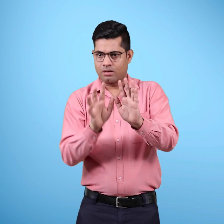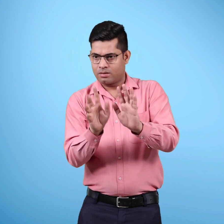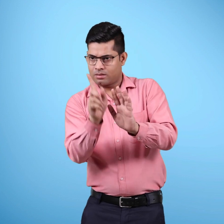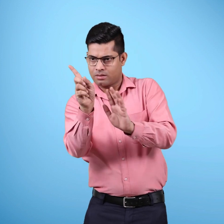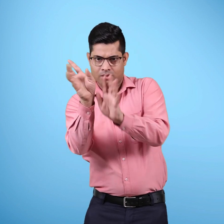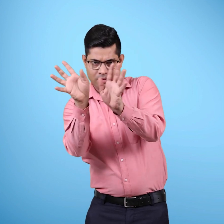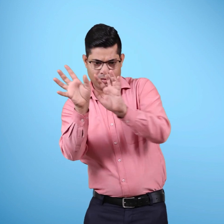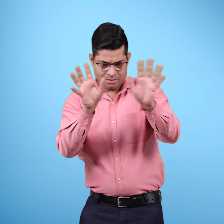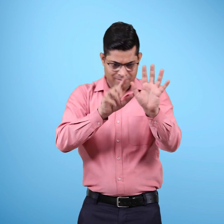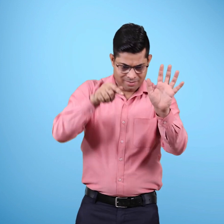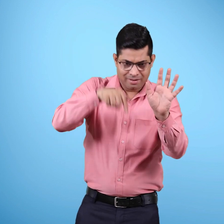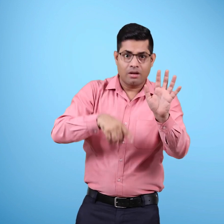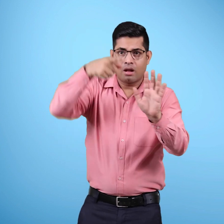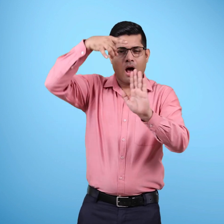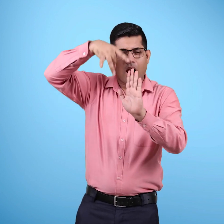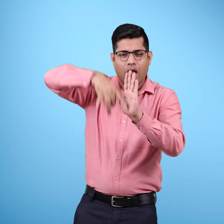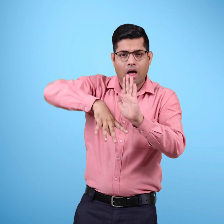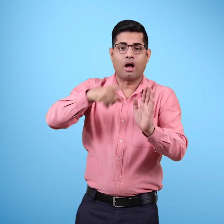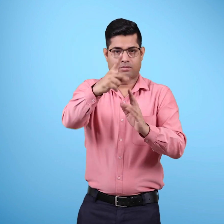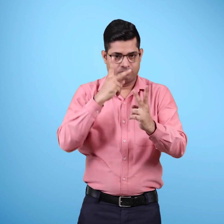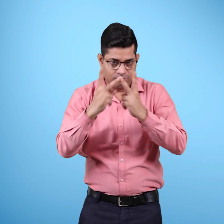the different parts of any plant.